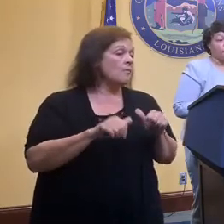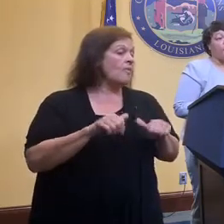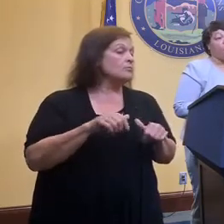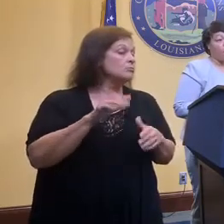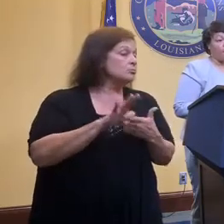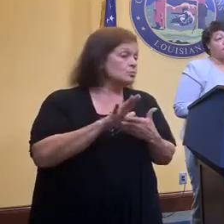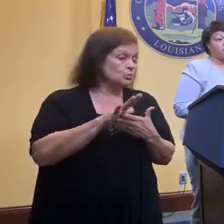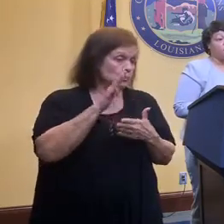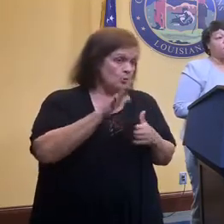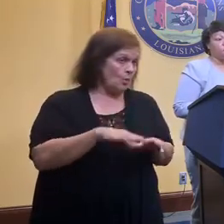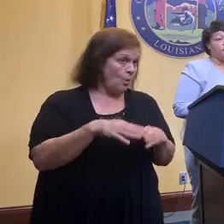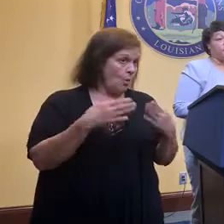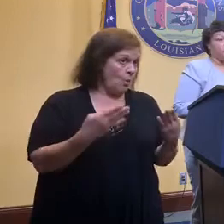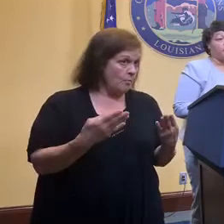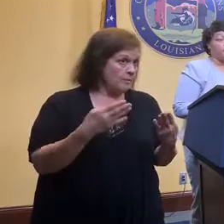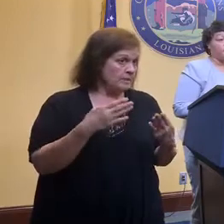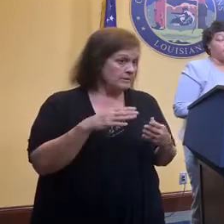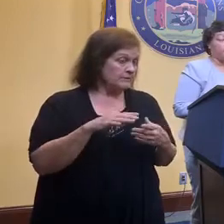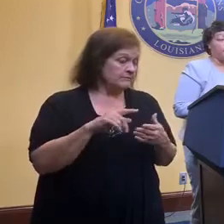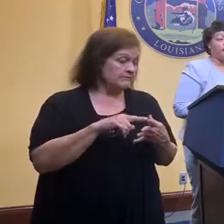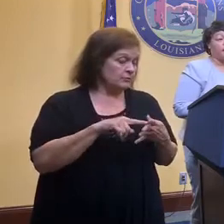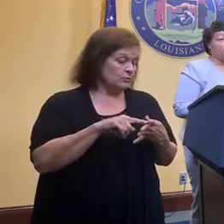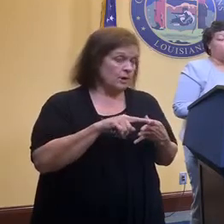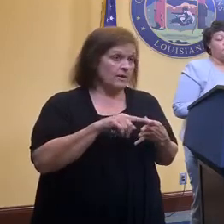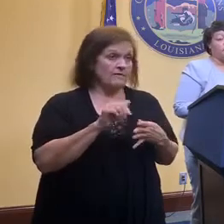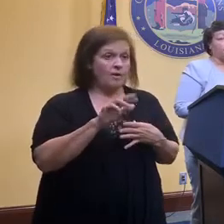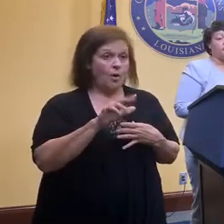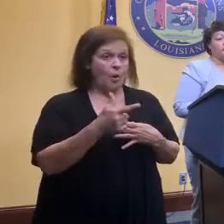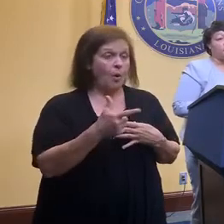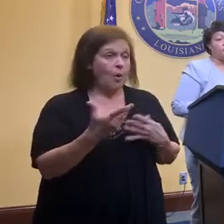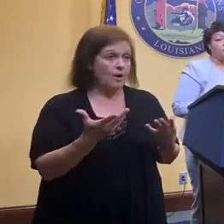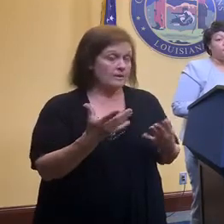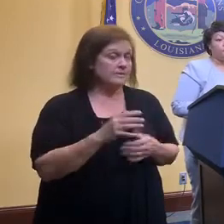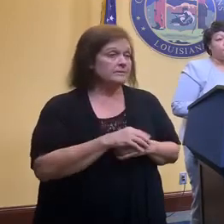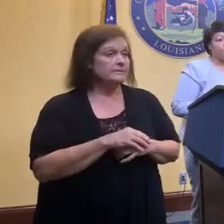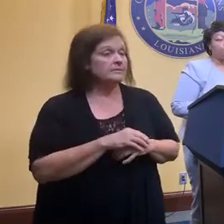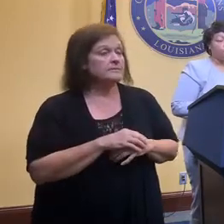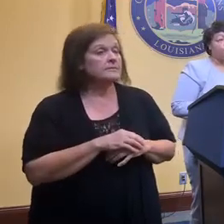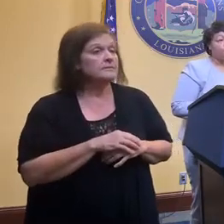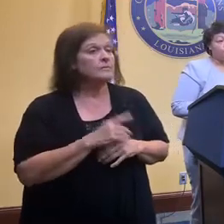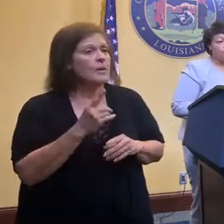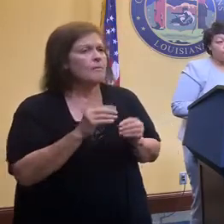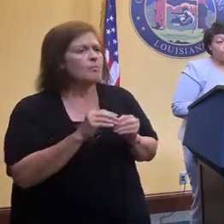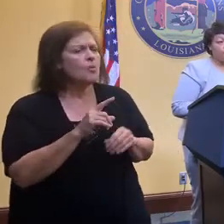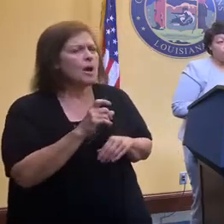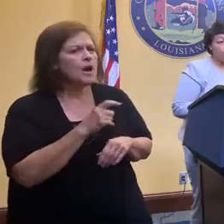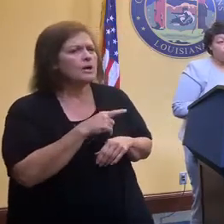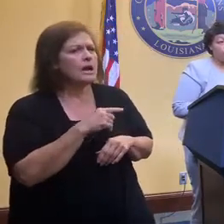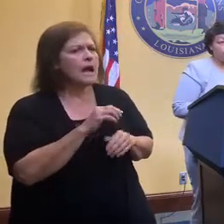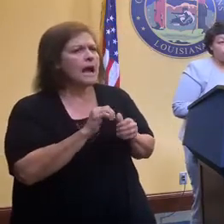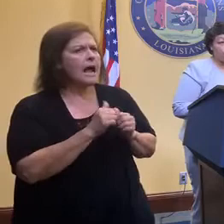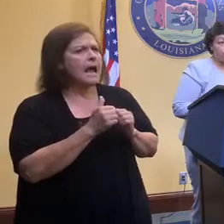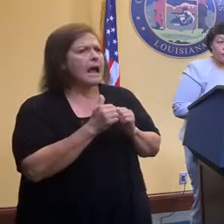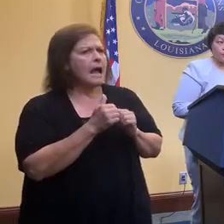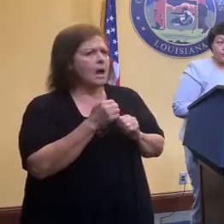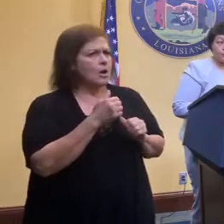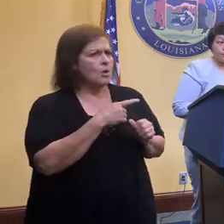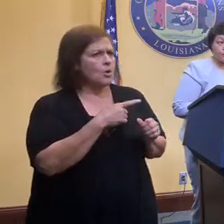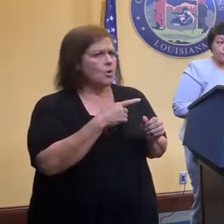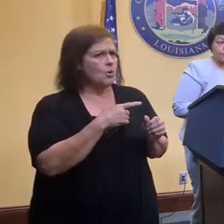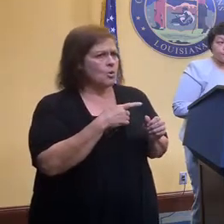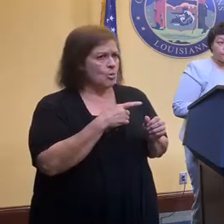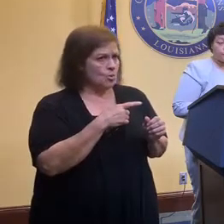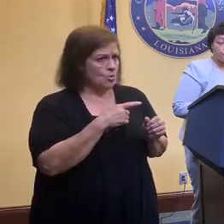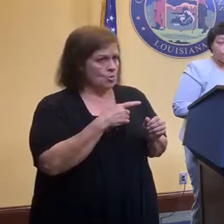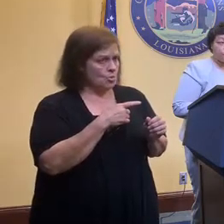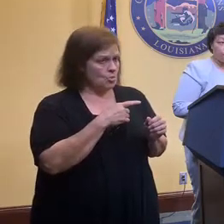children come August, the first week in August. And I can't overstate it enough. One more question. How has contact tracing been going, and are